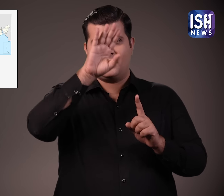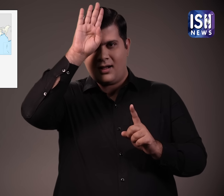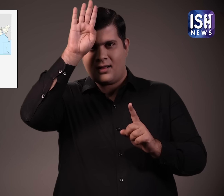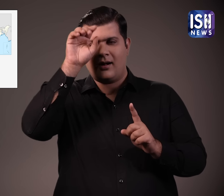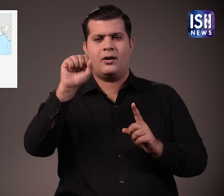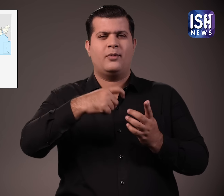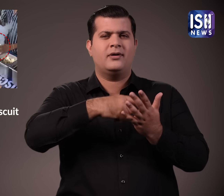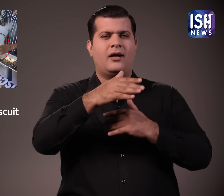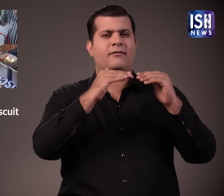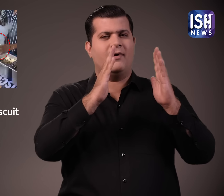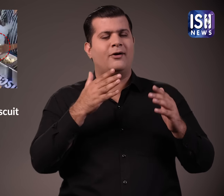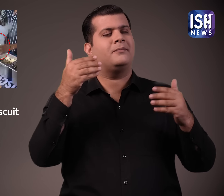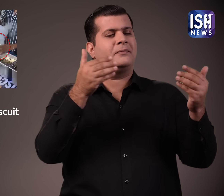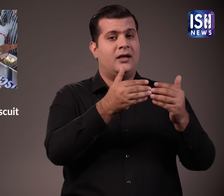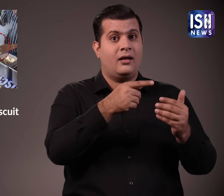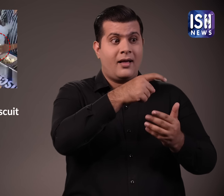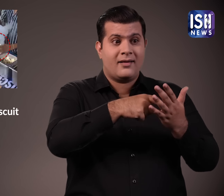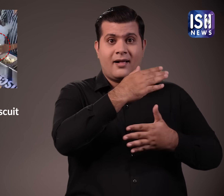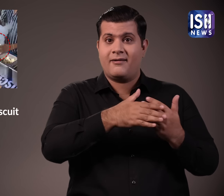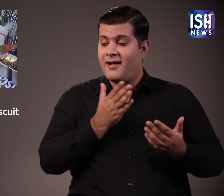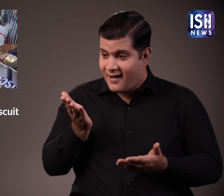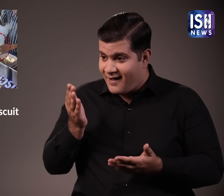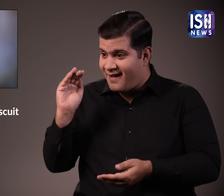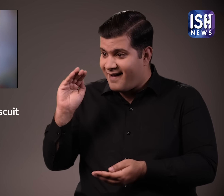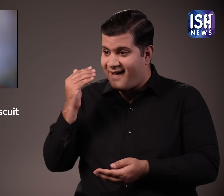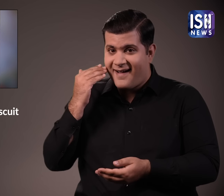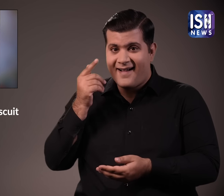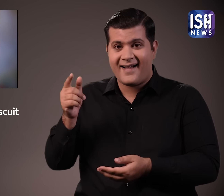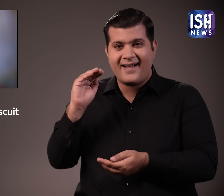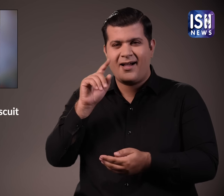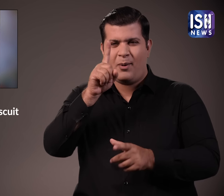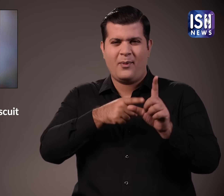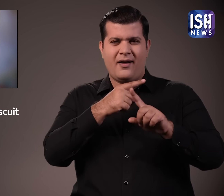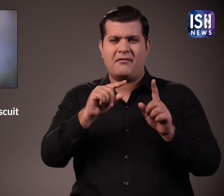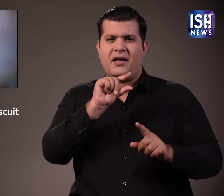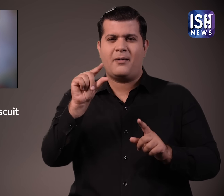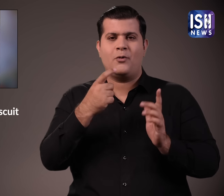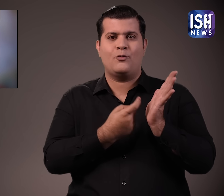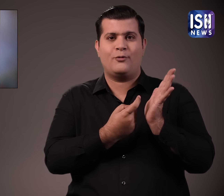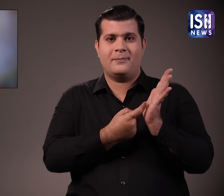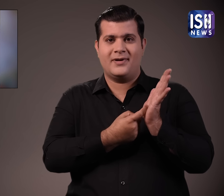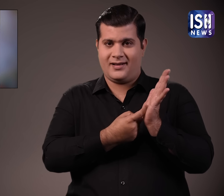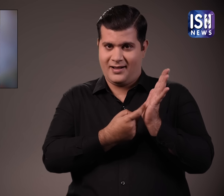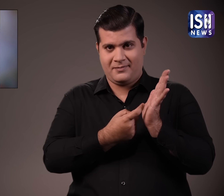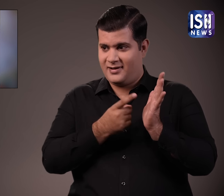went to a relative's house in Patiala. The relative bought a box of chocolates from local shop for the little girl